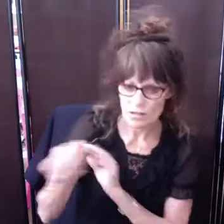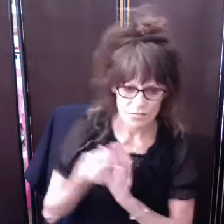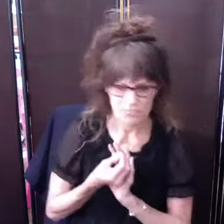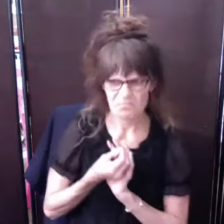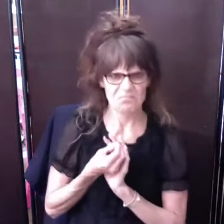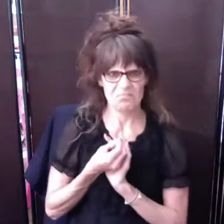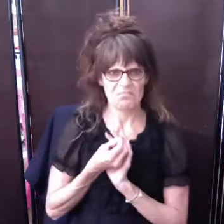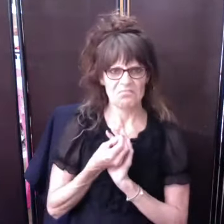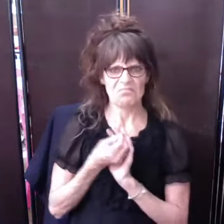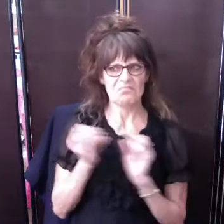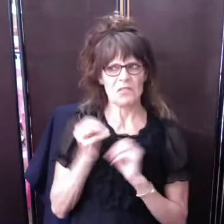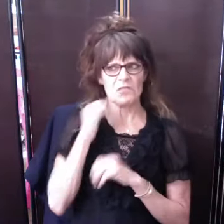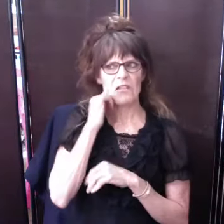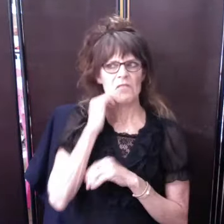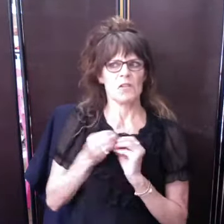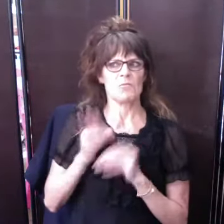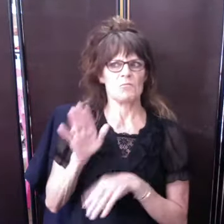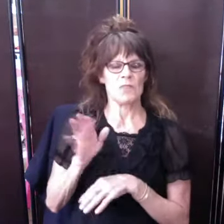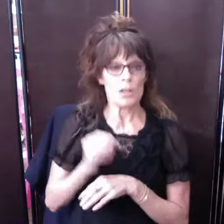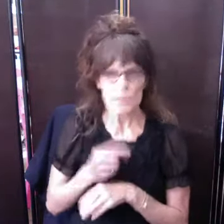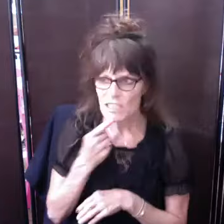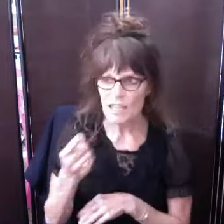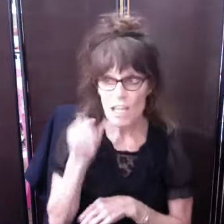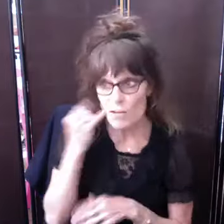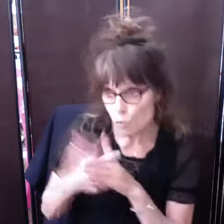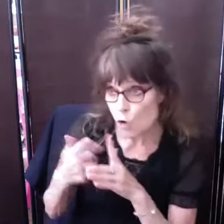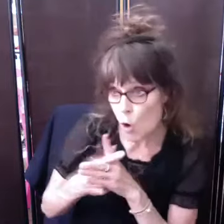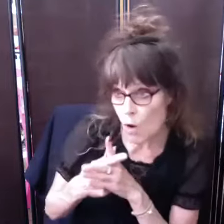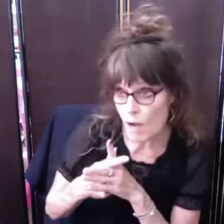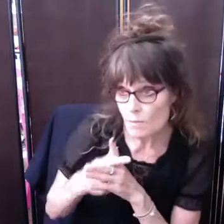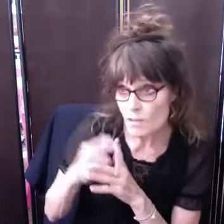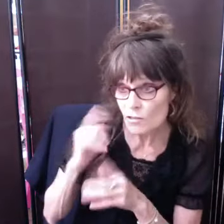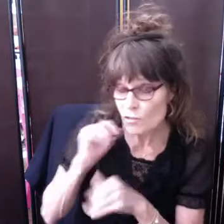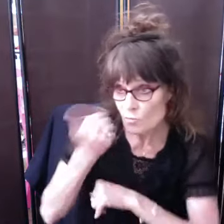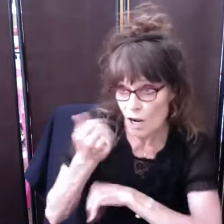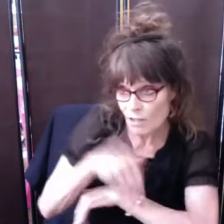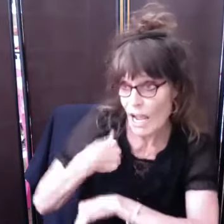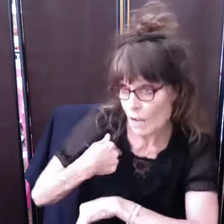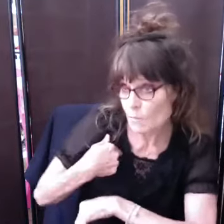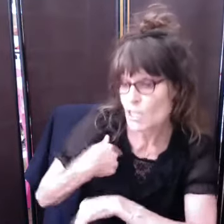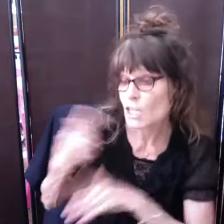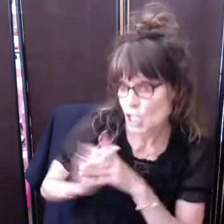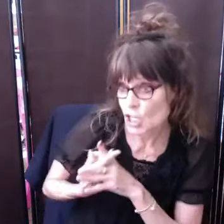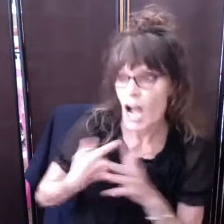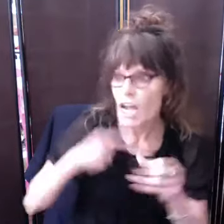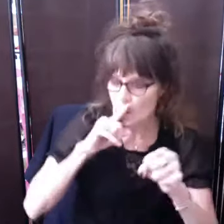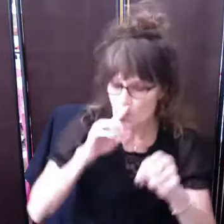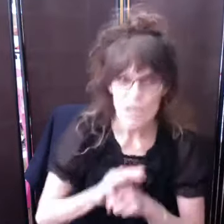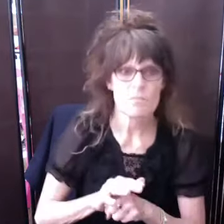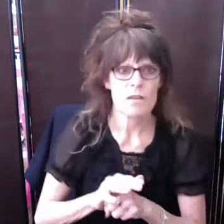that. But he said, if you'll be at this exact same meeting tomorrow night, I'll be here too. He made a commitment, got me to try the best